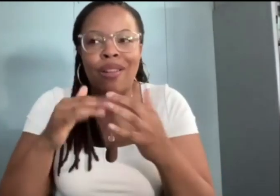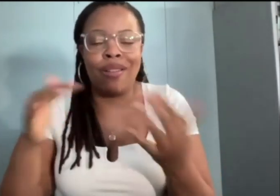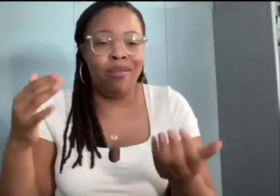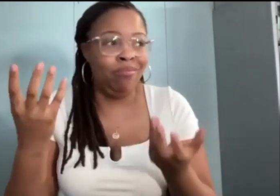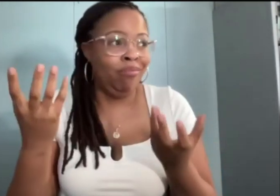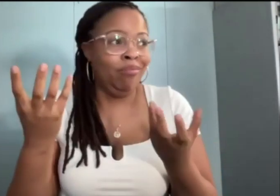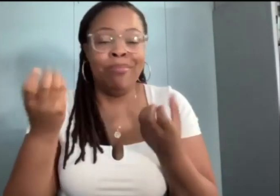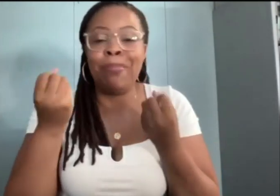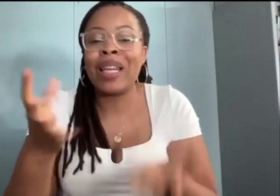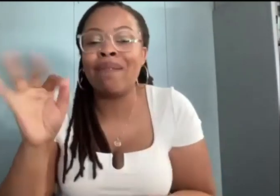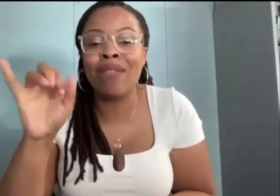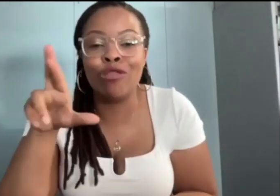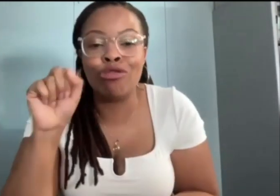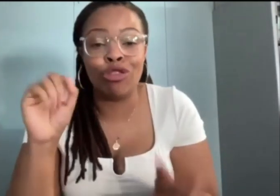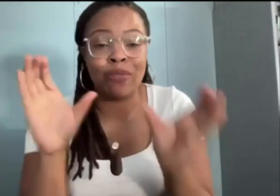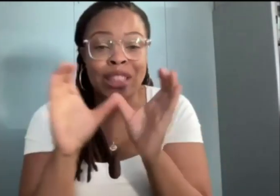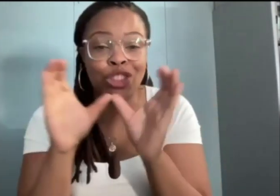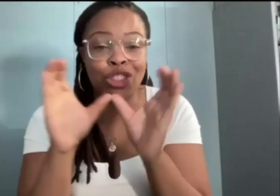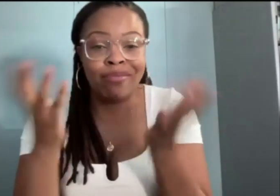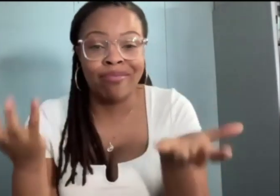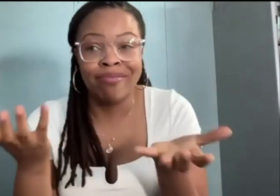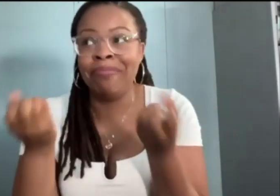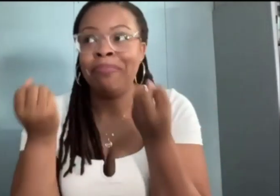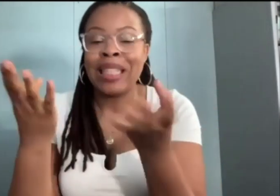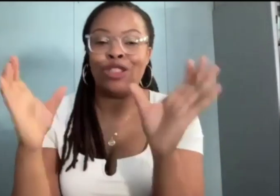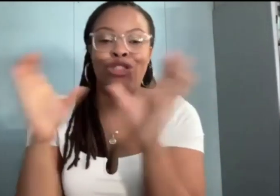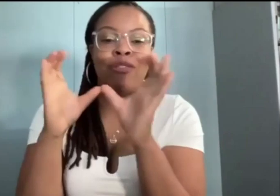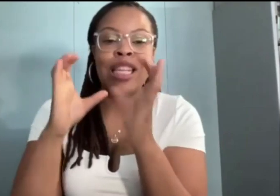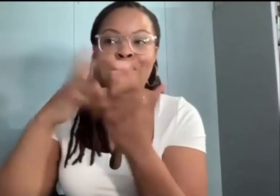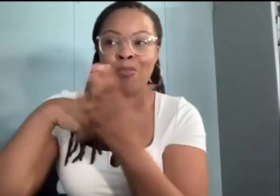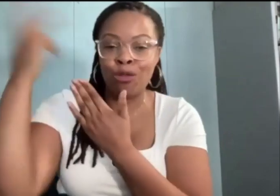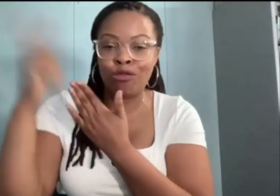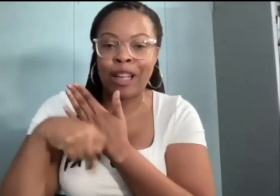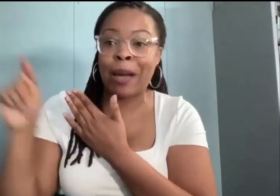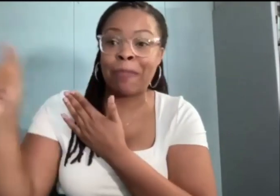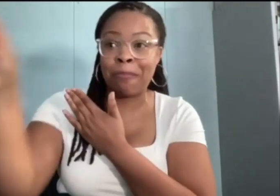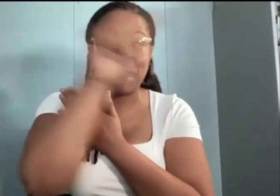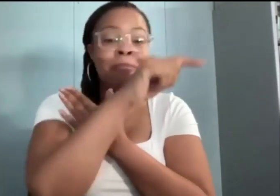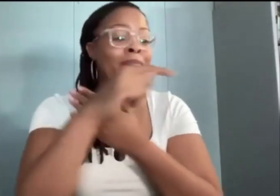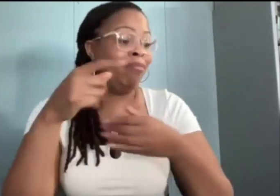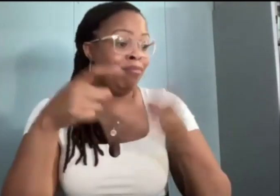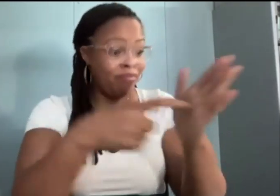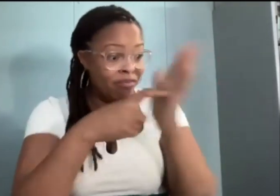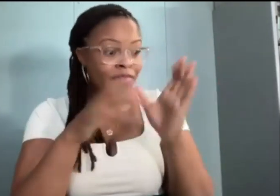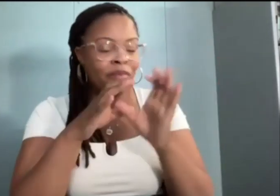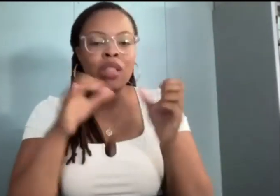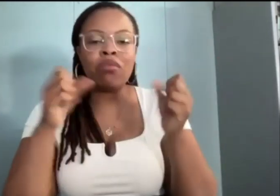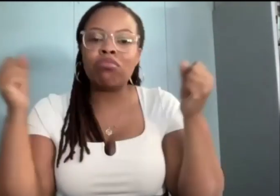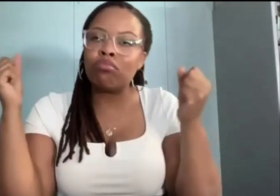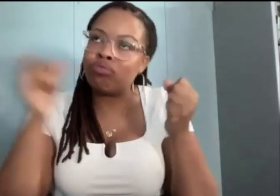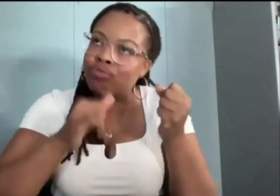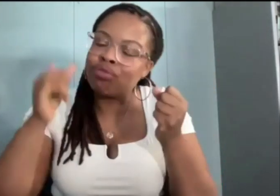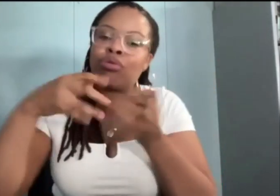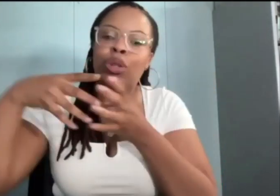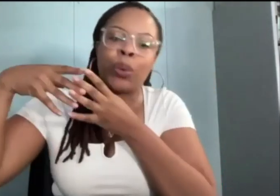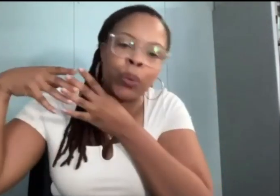so now in 2024, we are still struggling definitely with many processes and many